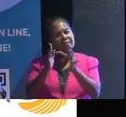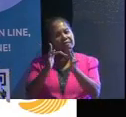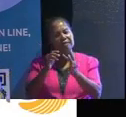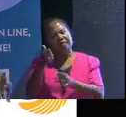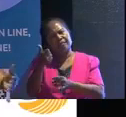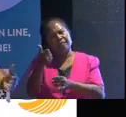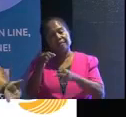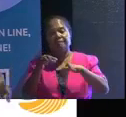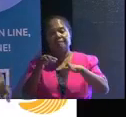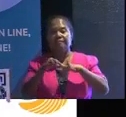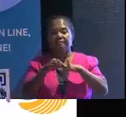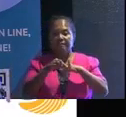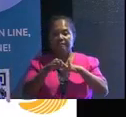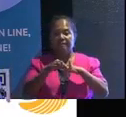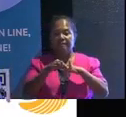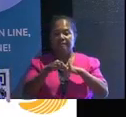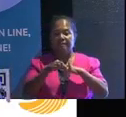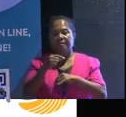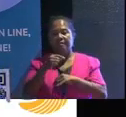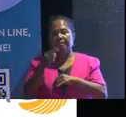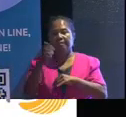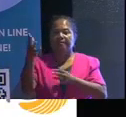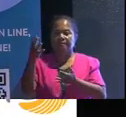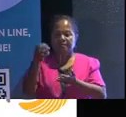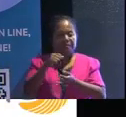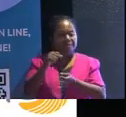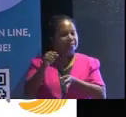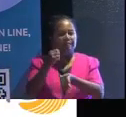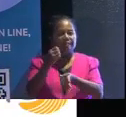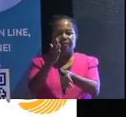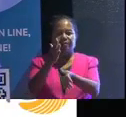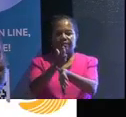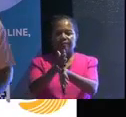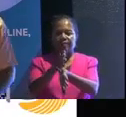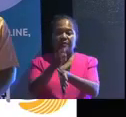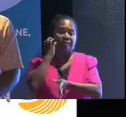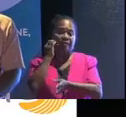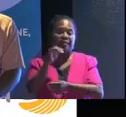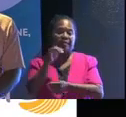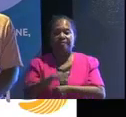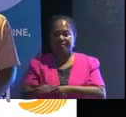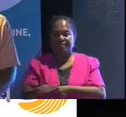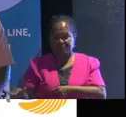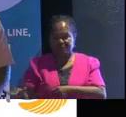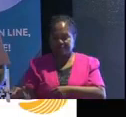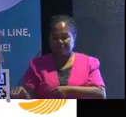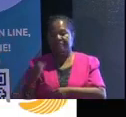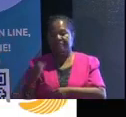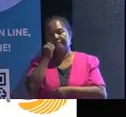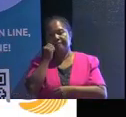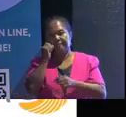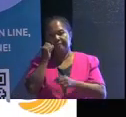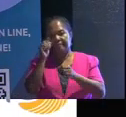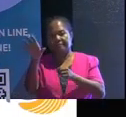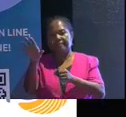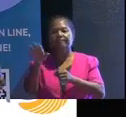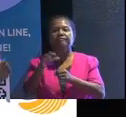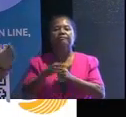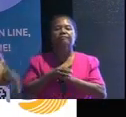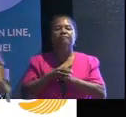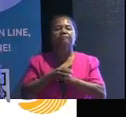partner, you declare that partner if he or she is not working. And when you have children, you declare them. So it